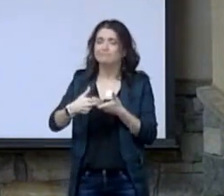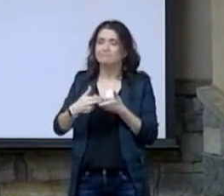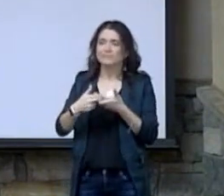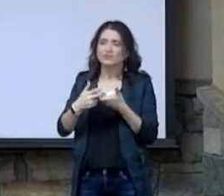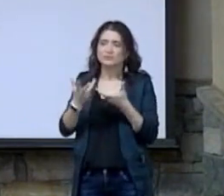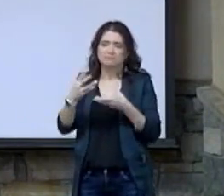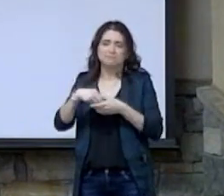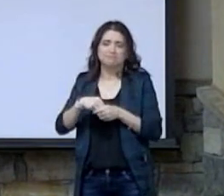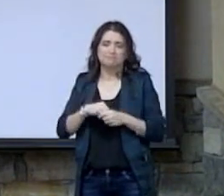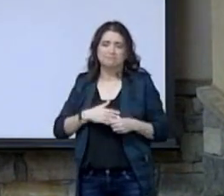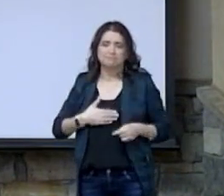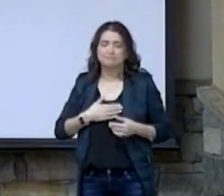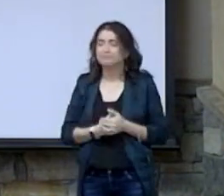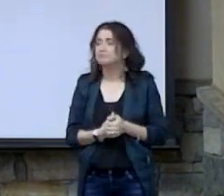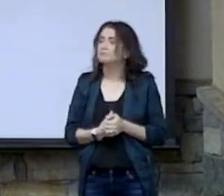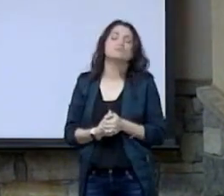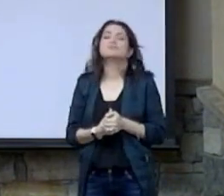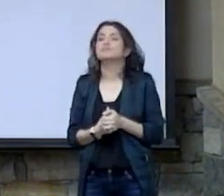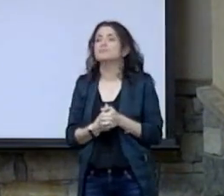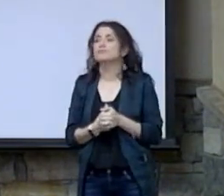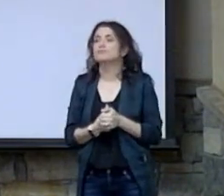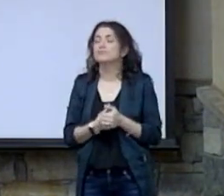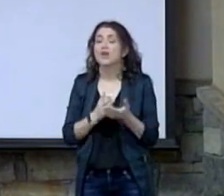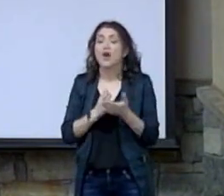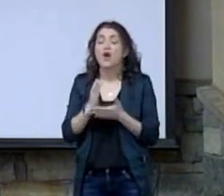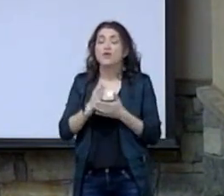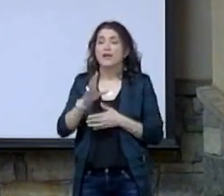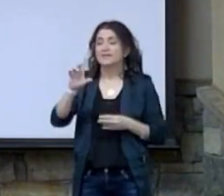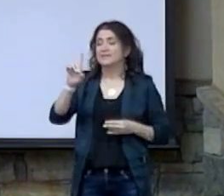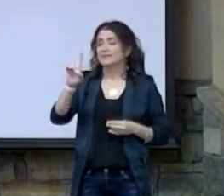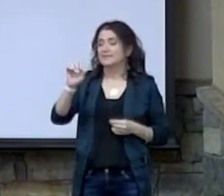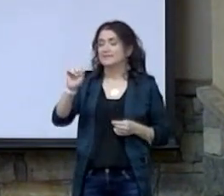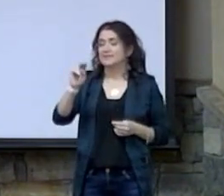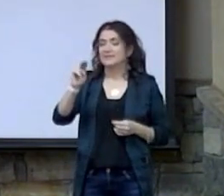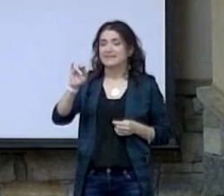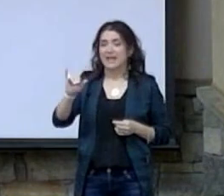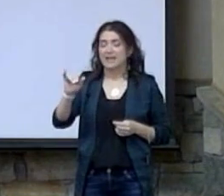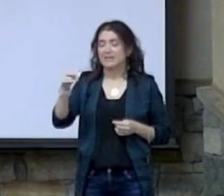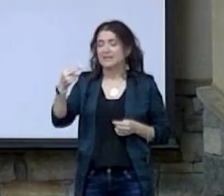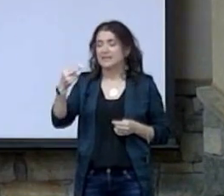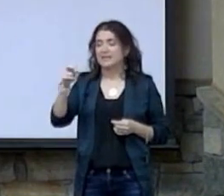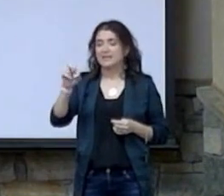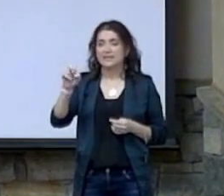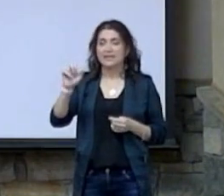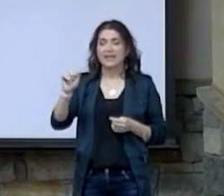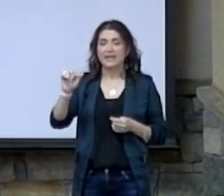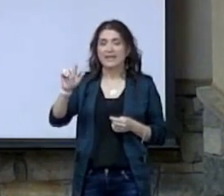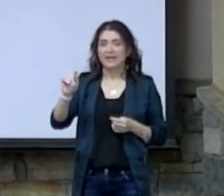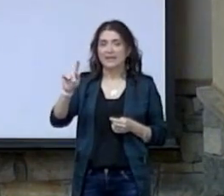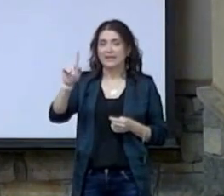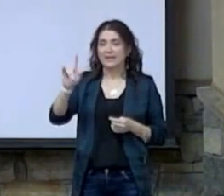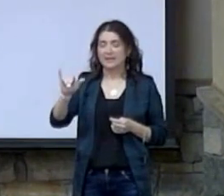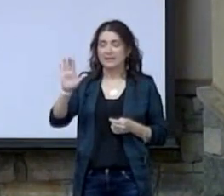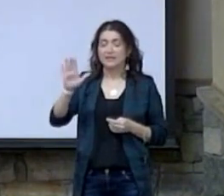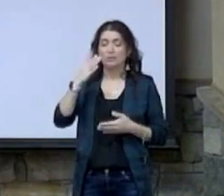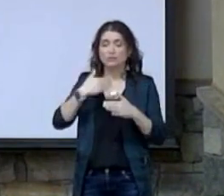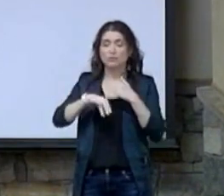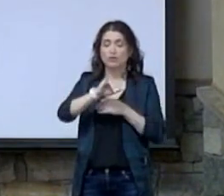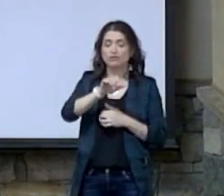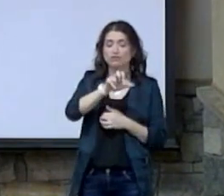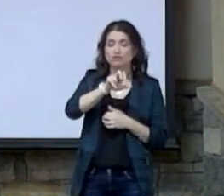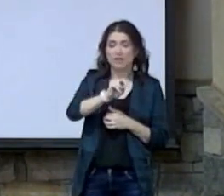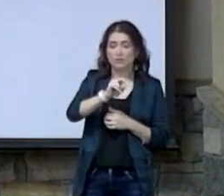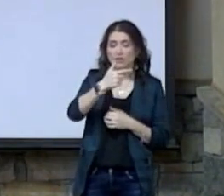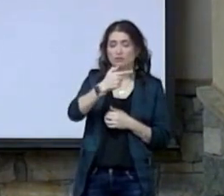morning. All right. Danny Heatley. He was born January the 21st in